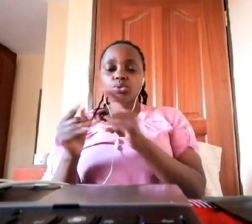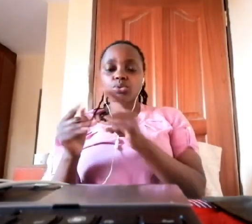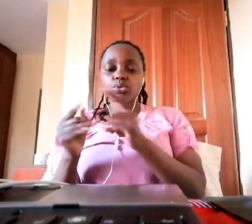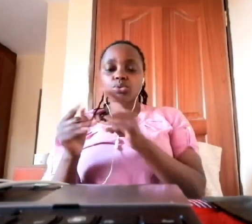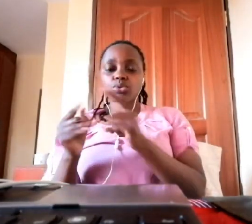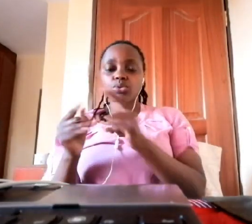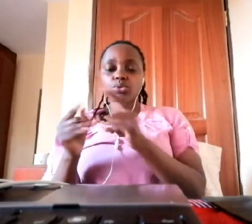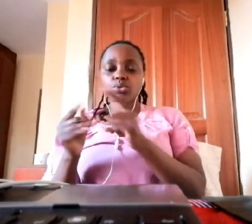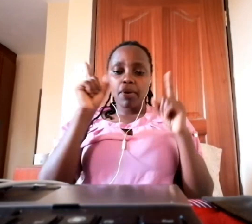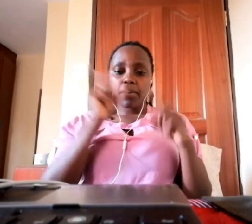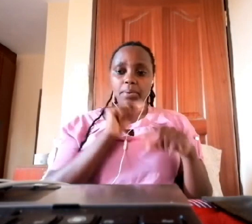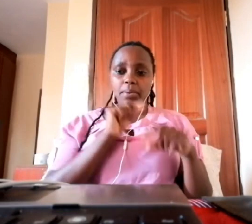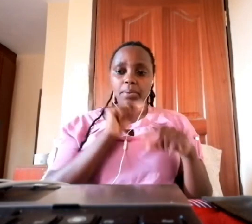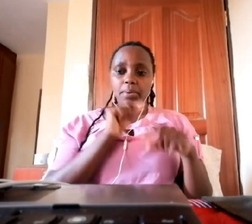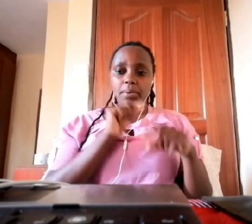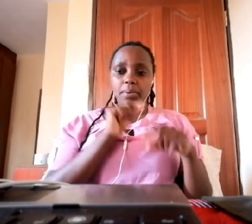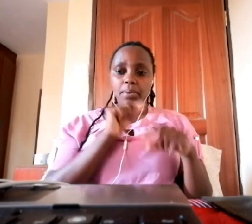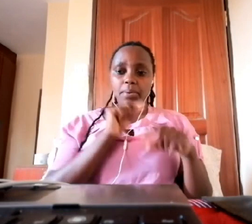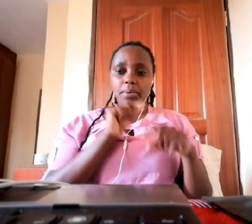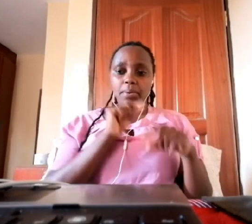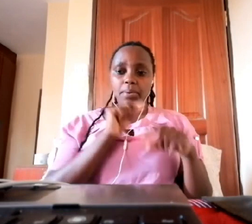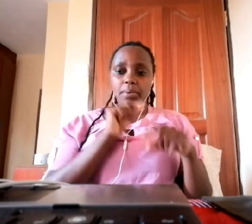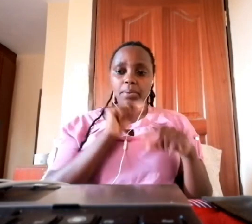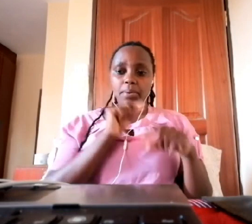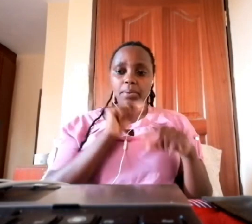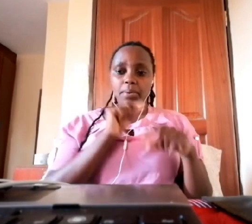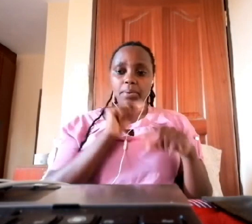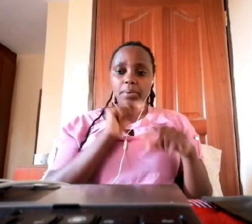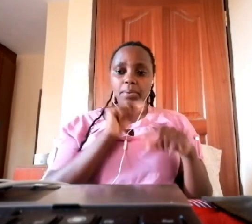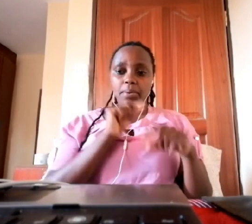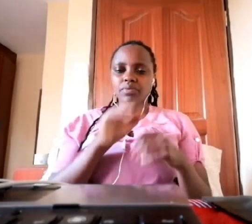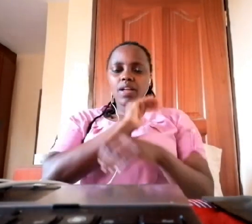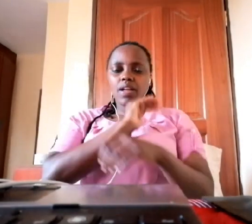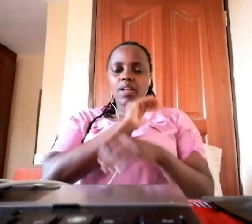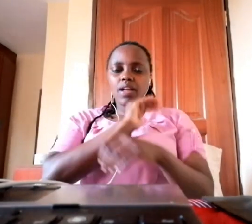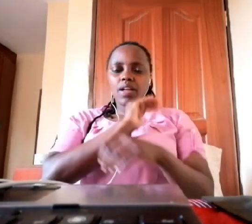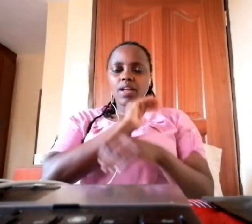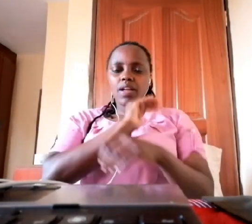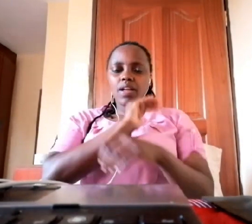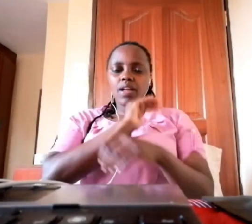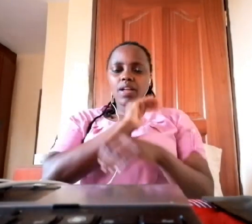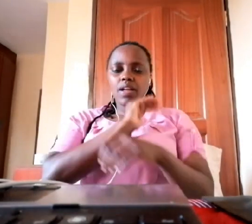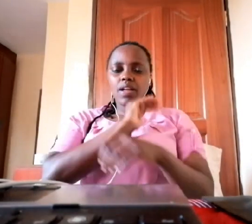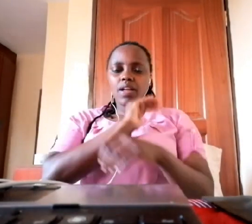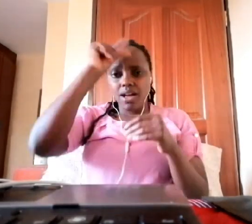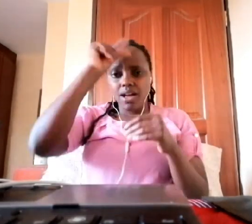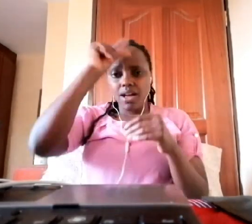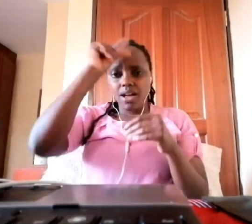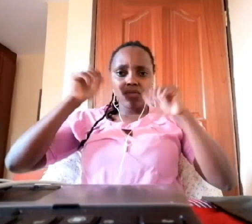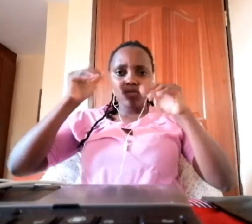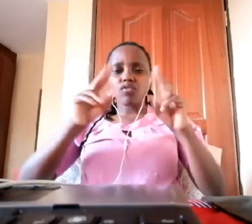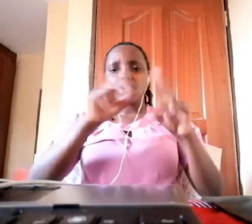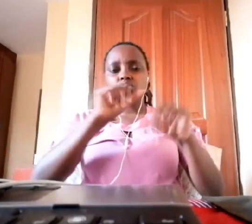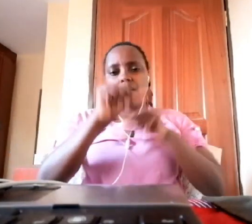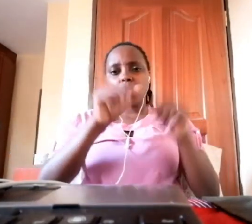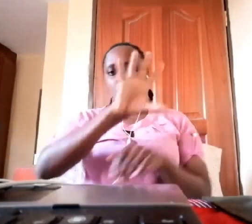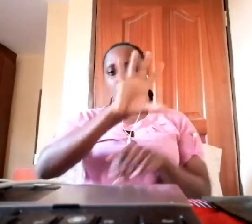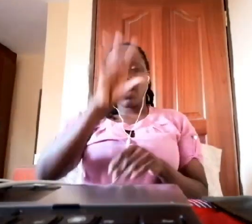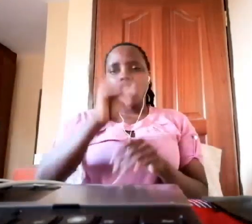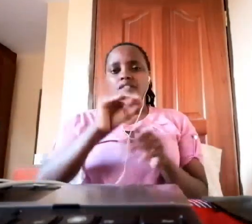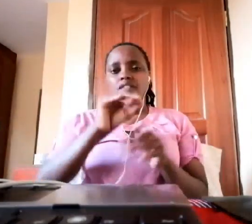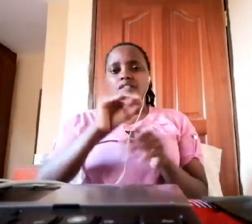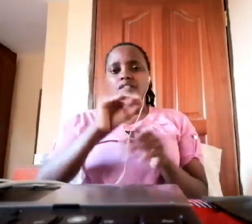realize several challenges in terms of capacity building among government officials on matters of the African